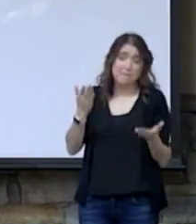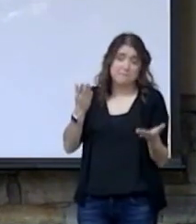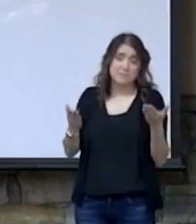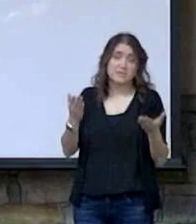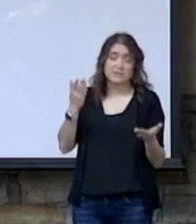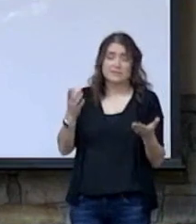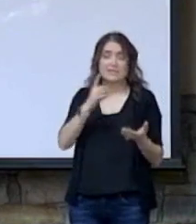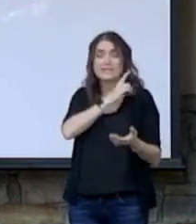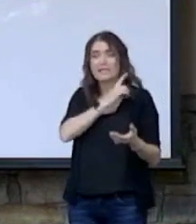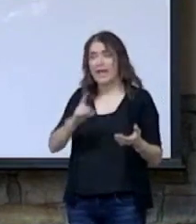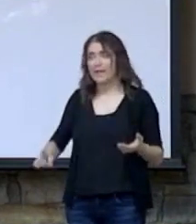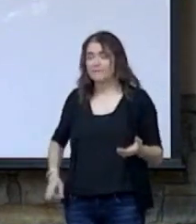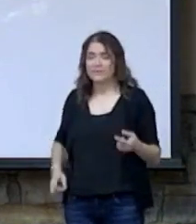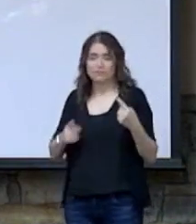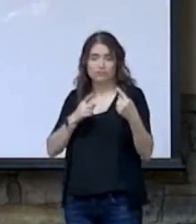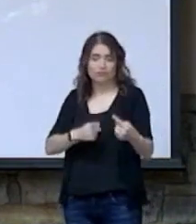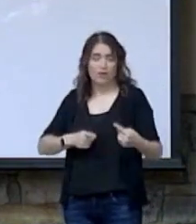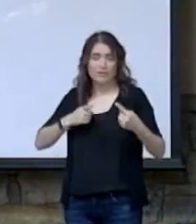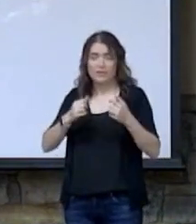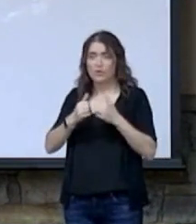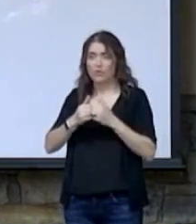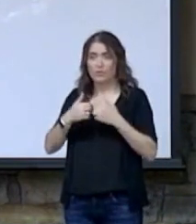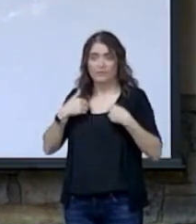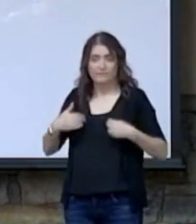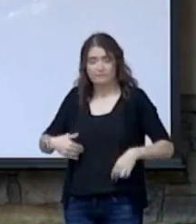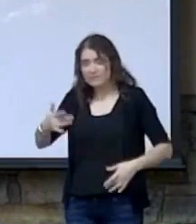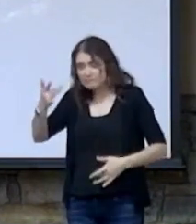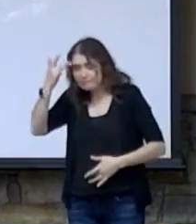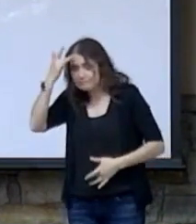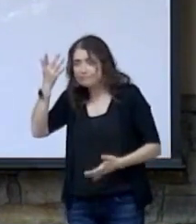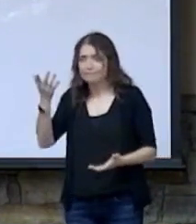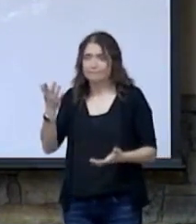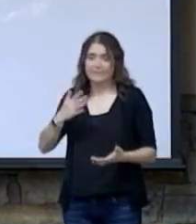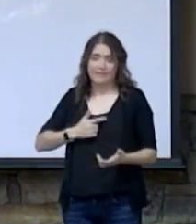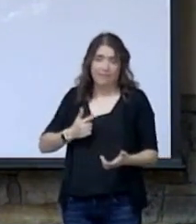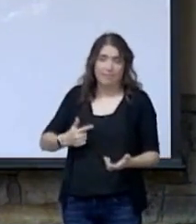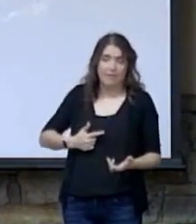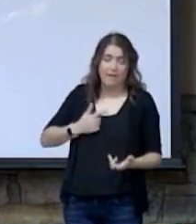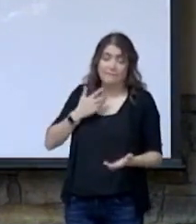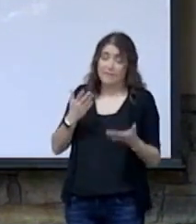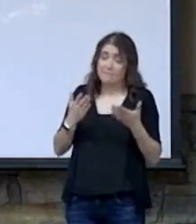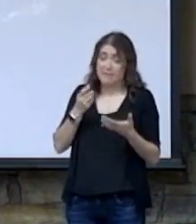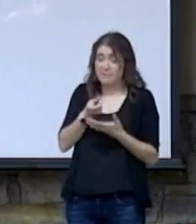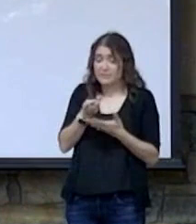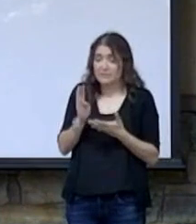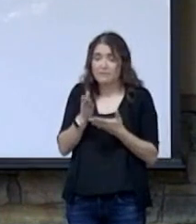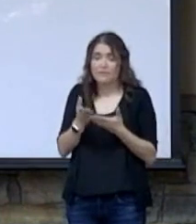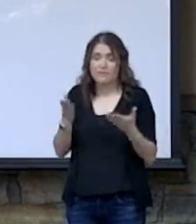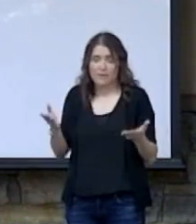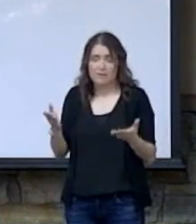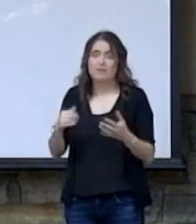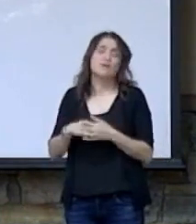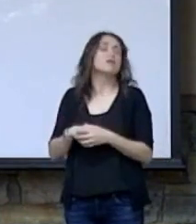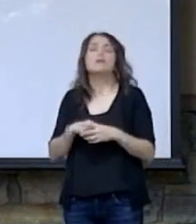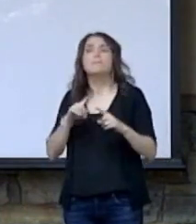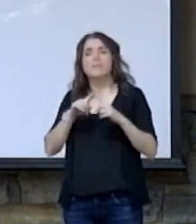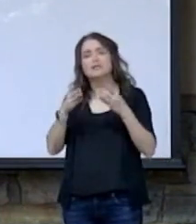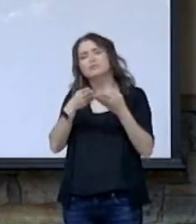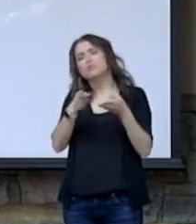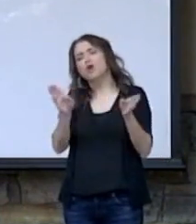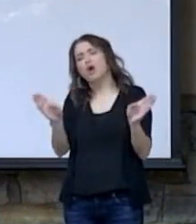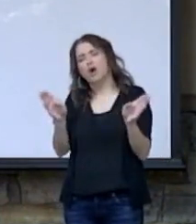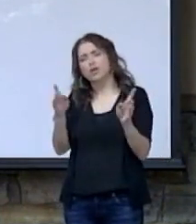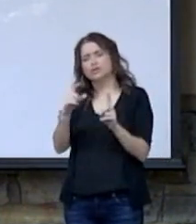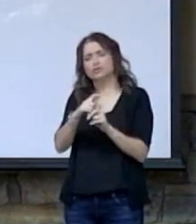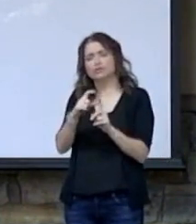David is struggling with some type of illness or disease in his life. Maybe there's multiple things. But it is a broad term, and it